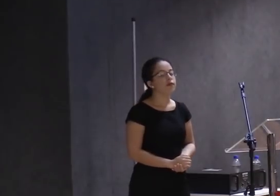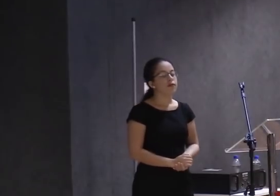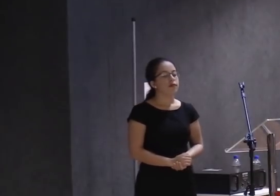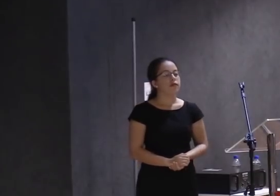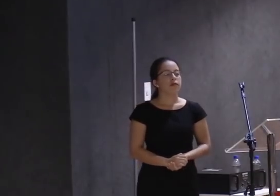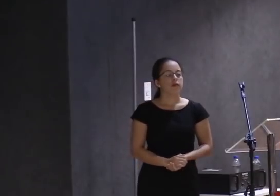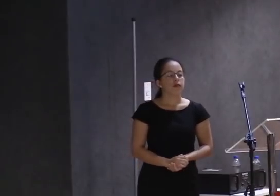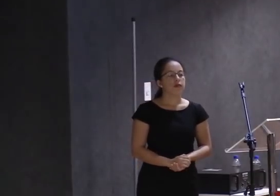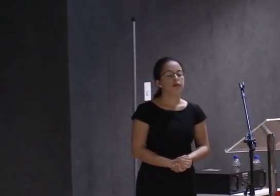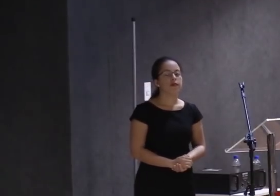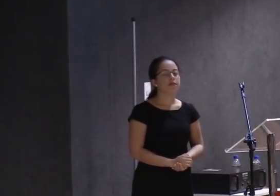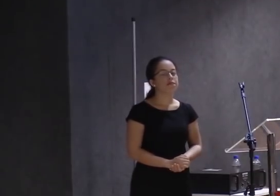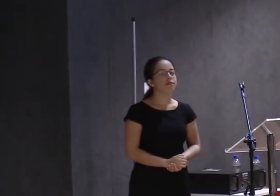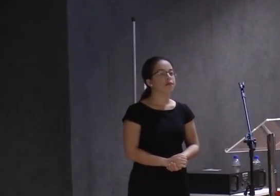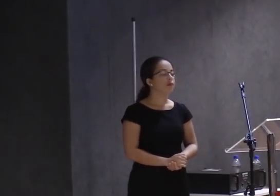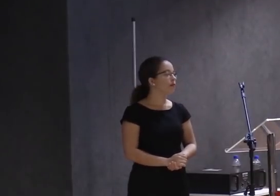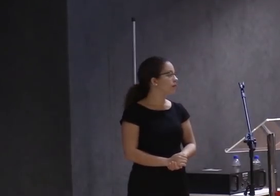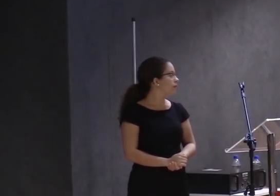Services team.